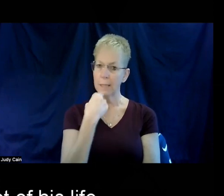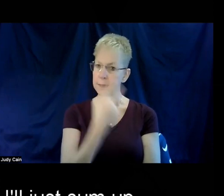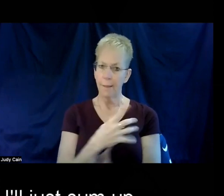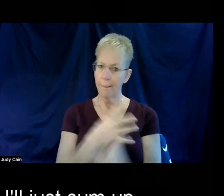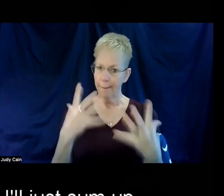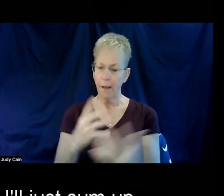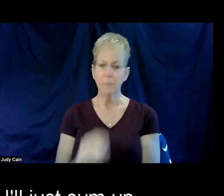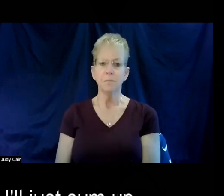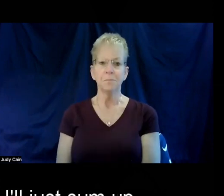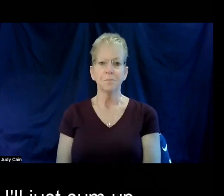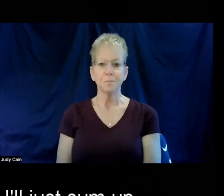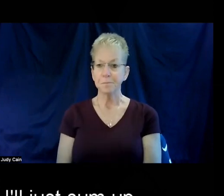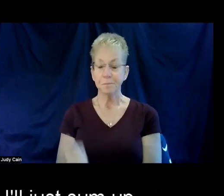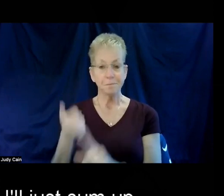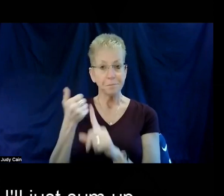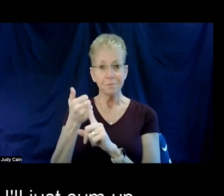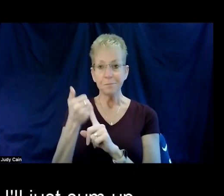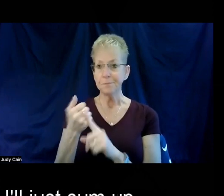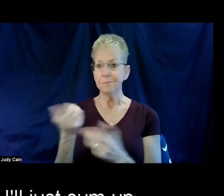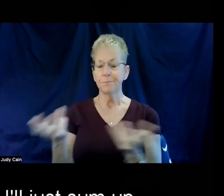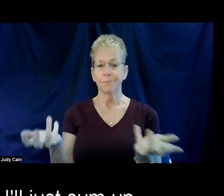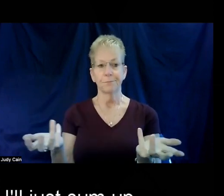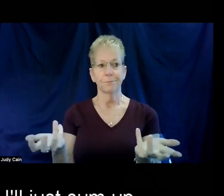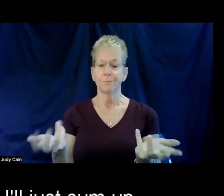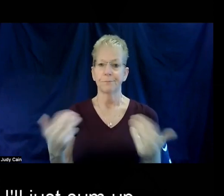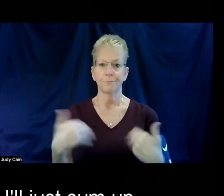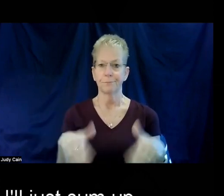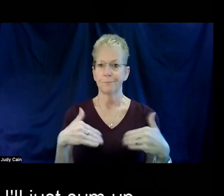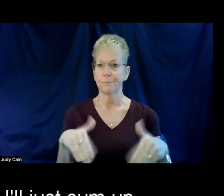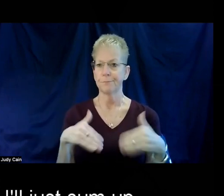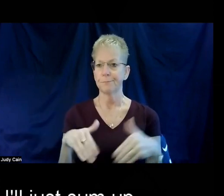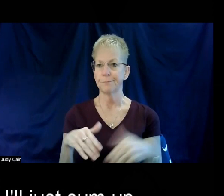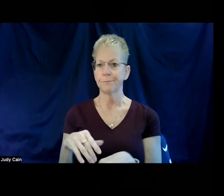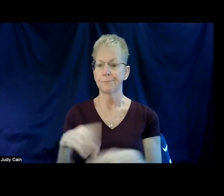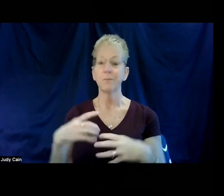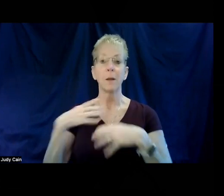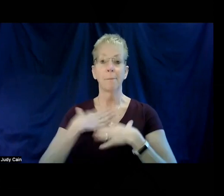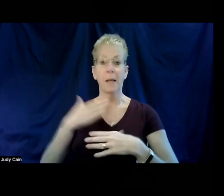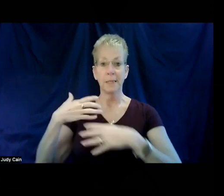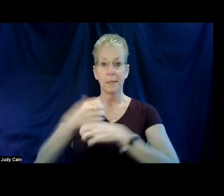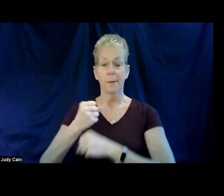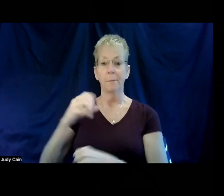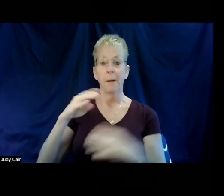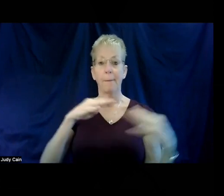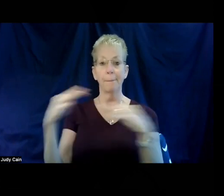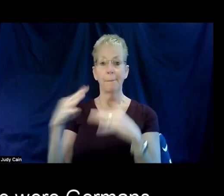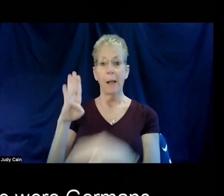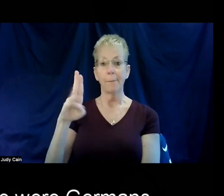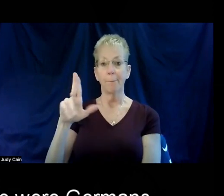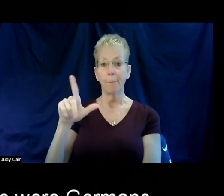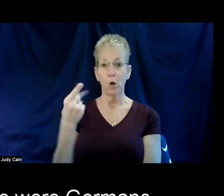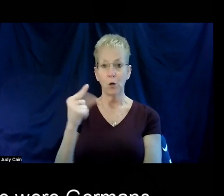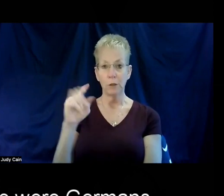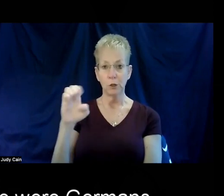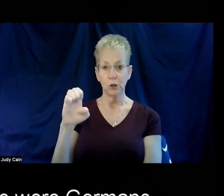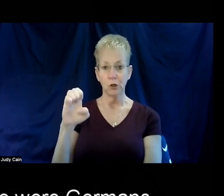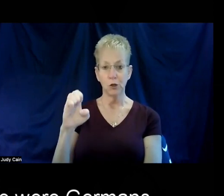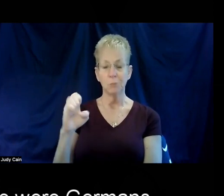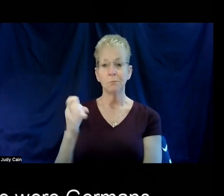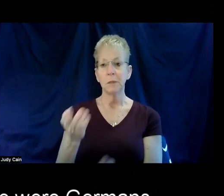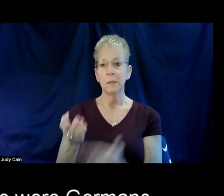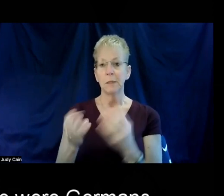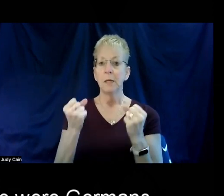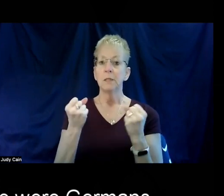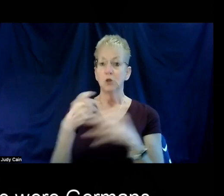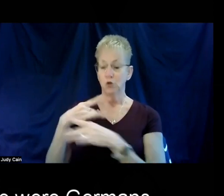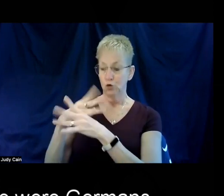as well. But he's just, I mean, I'll just sum up with, during the Battle of the Bulge, most people know there were